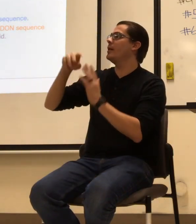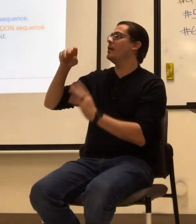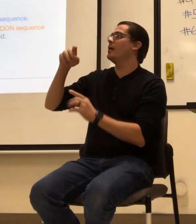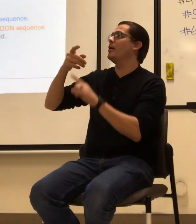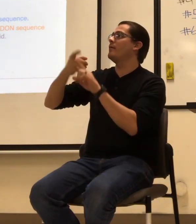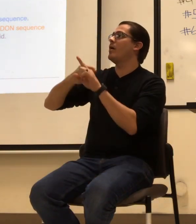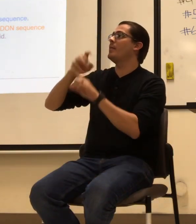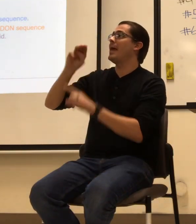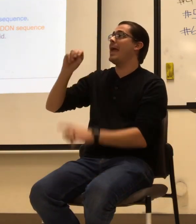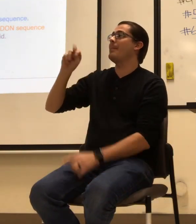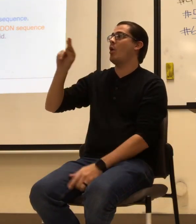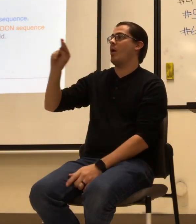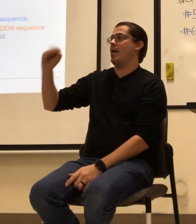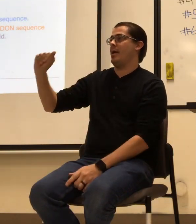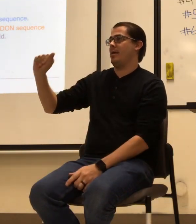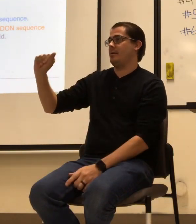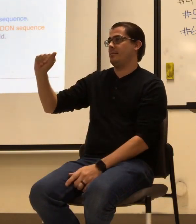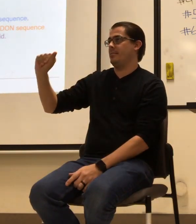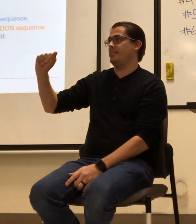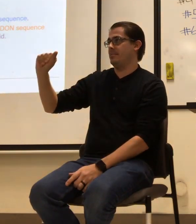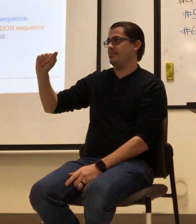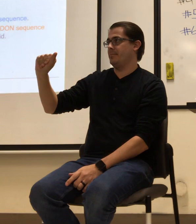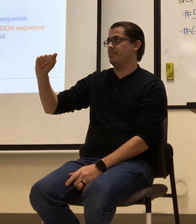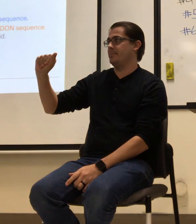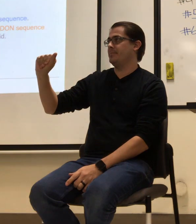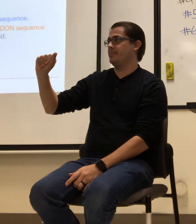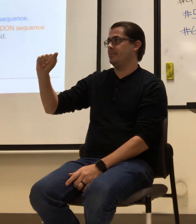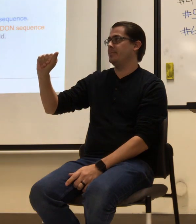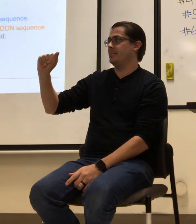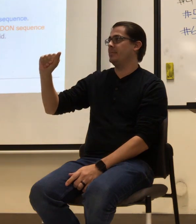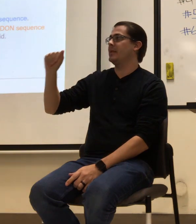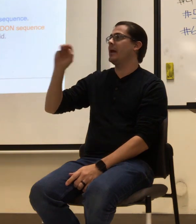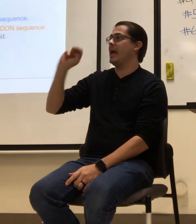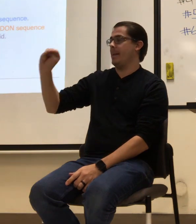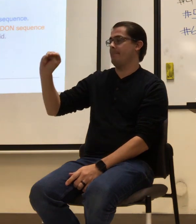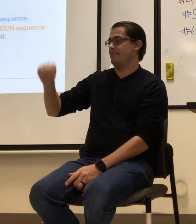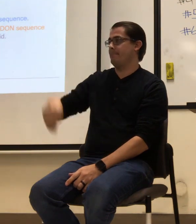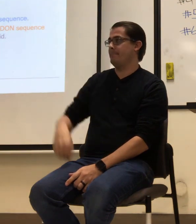we just did as an exercise is